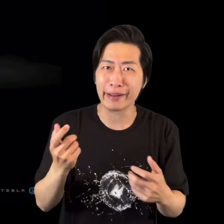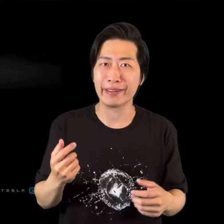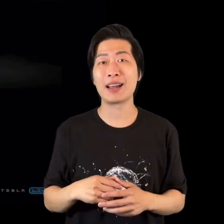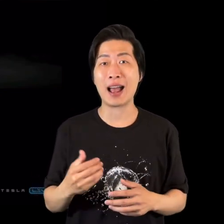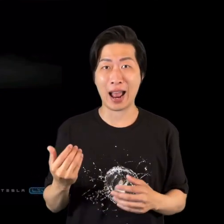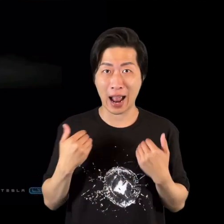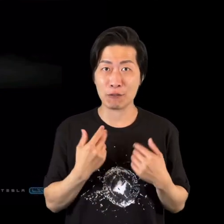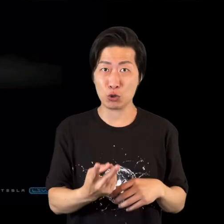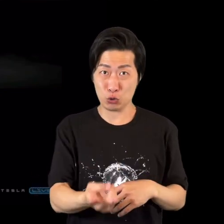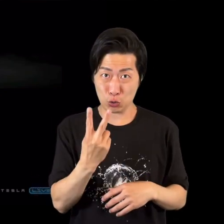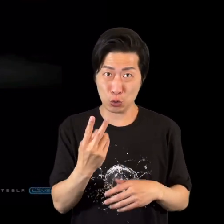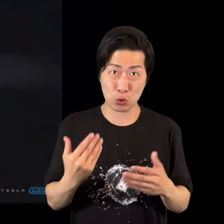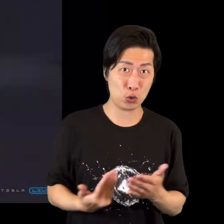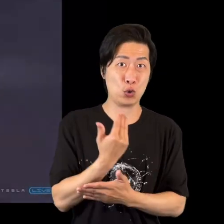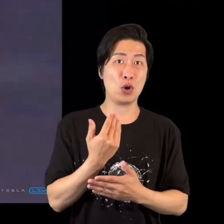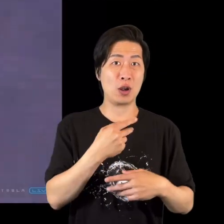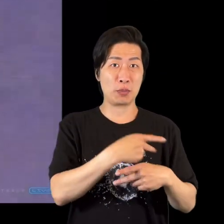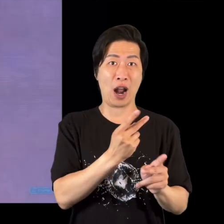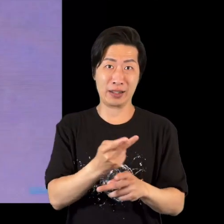There are